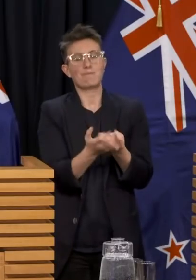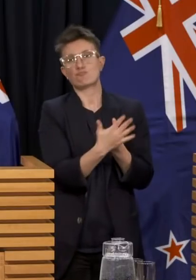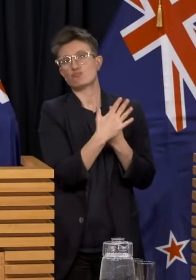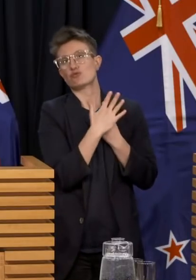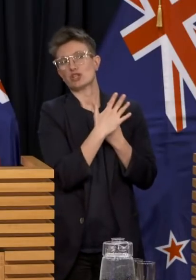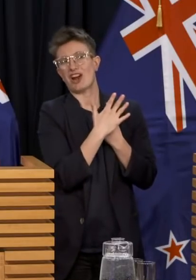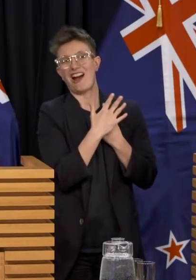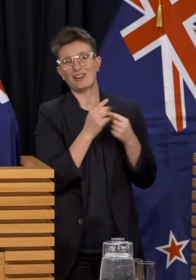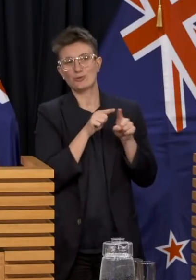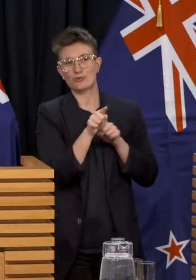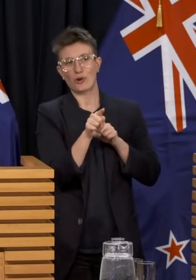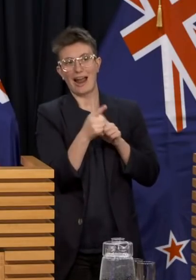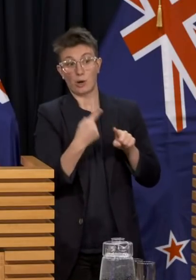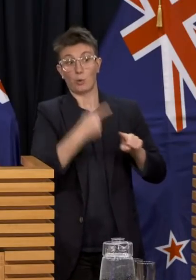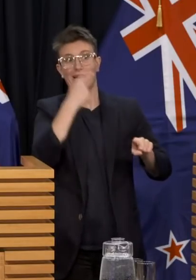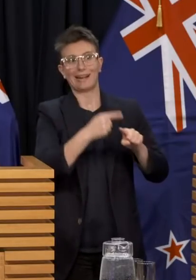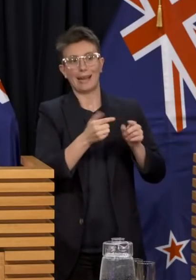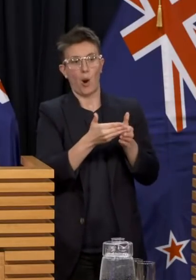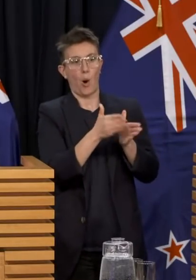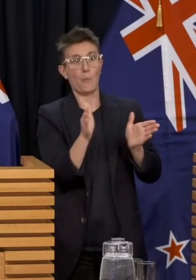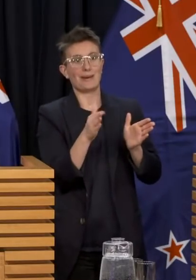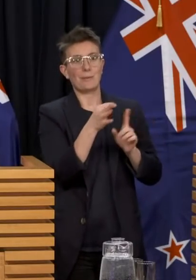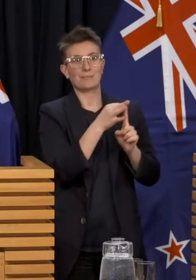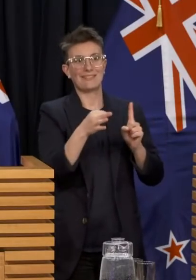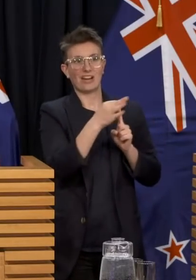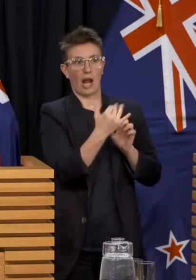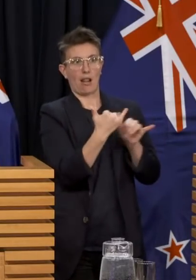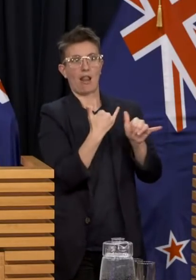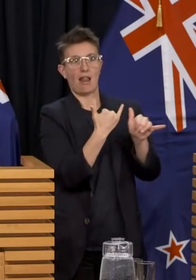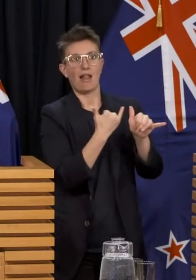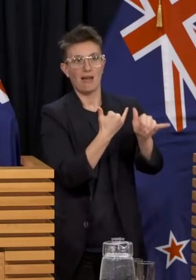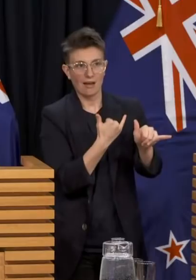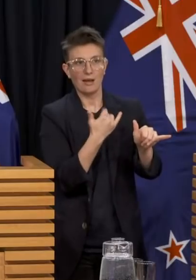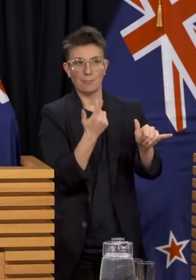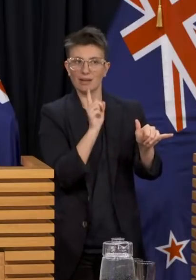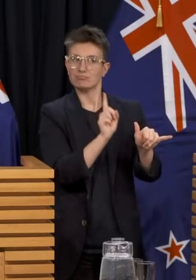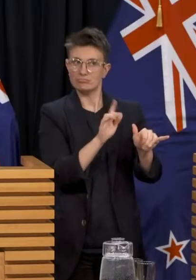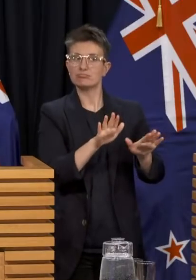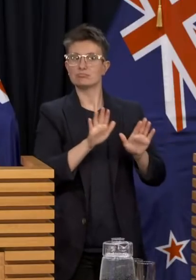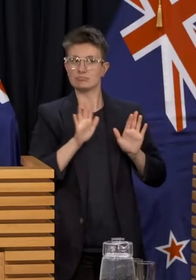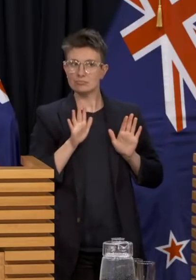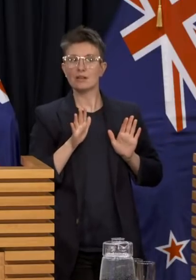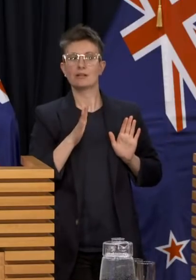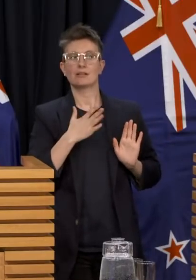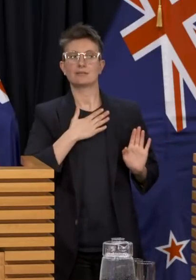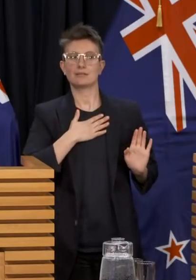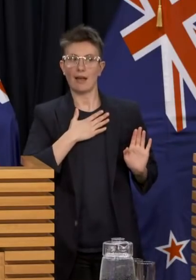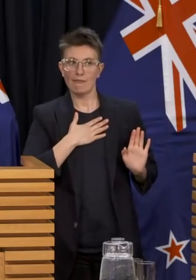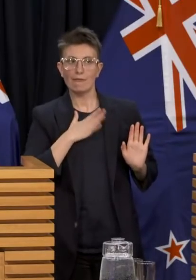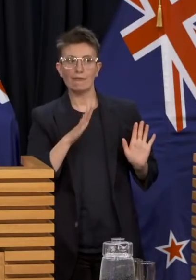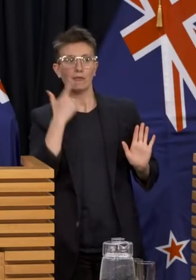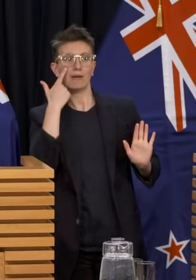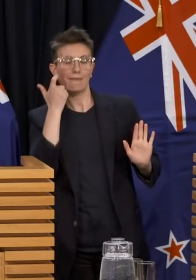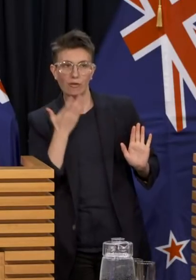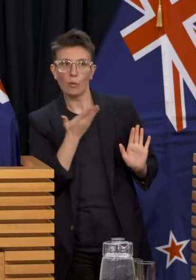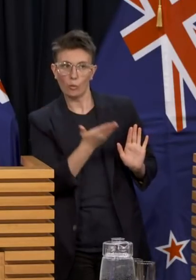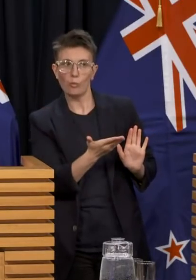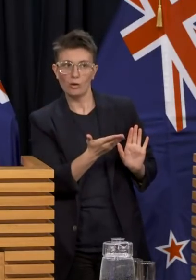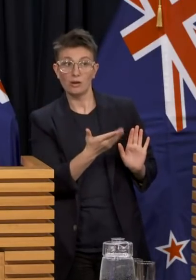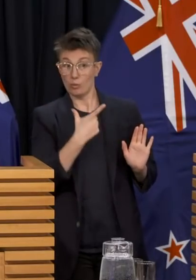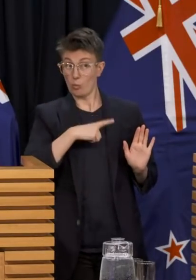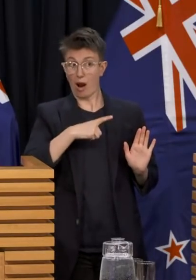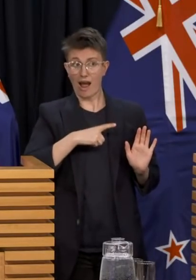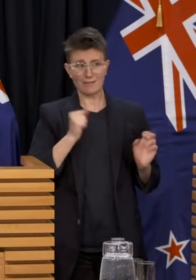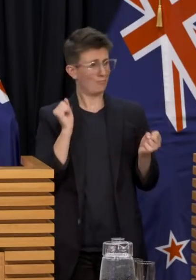Trans-Tasman bubble. We have always moved cautiously and with very good reason. I feel utterly justified in making